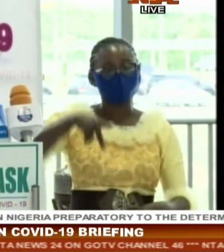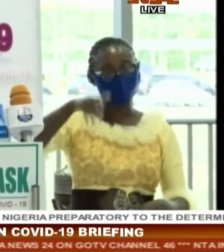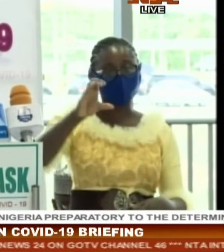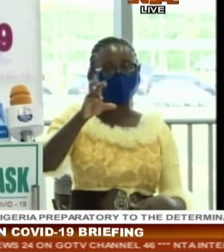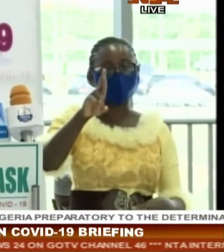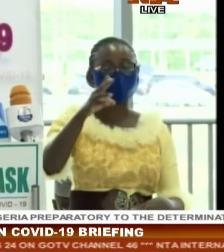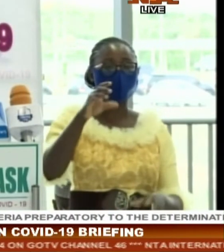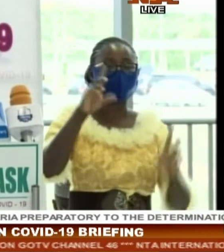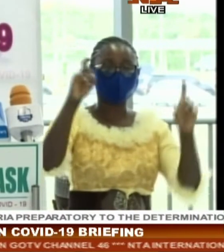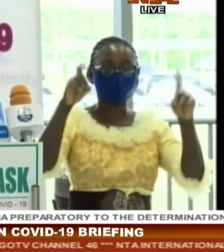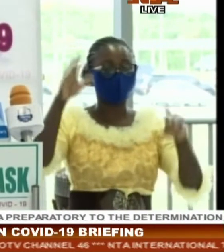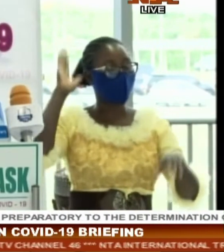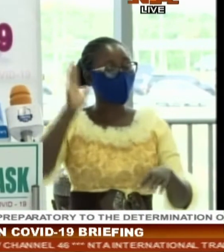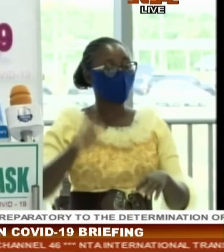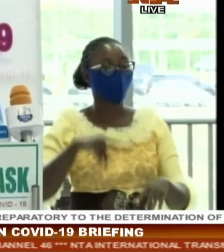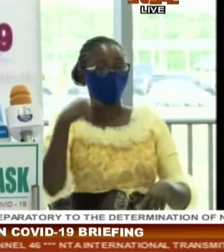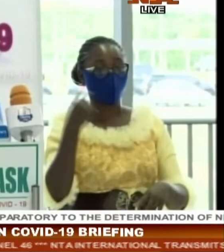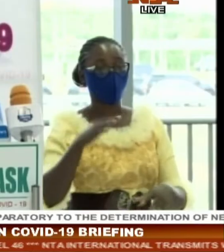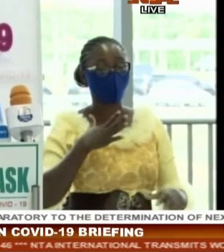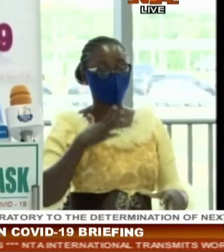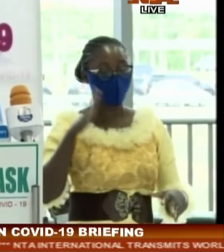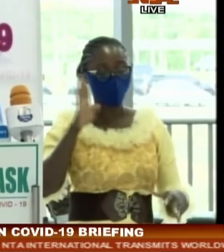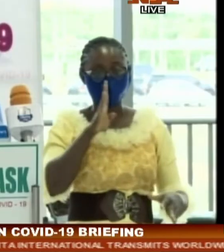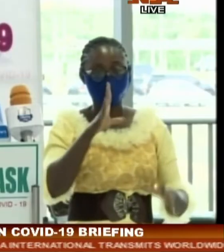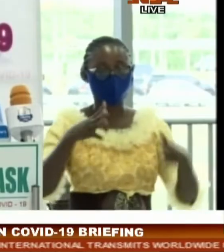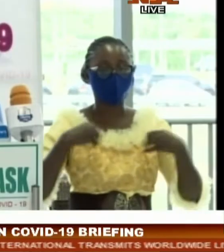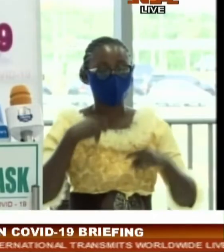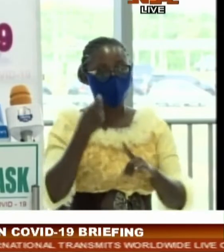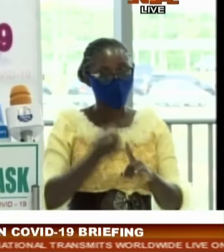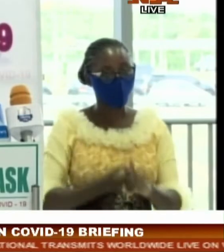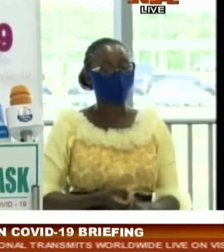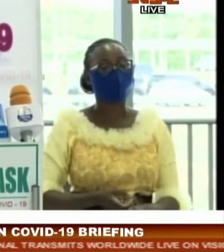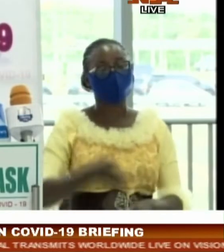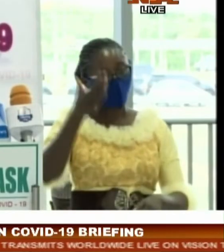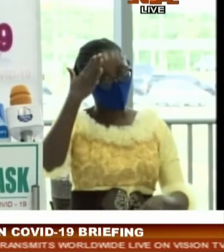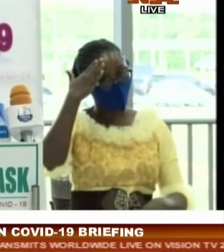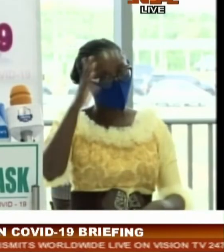from identified laboratories.